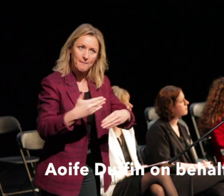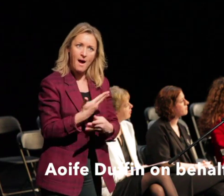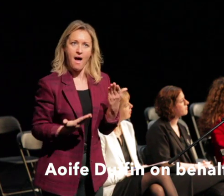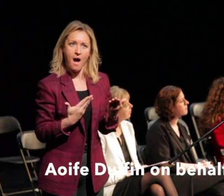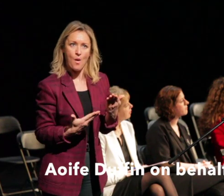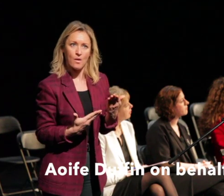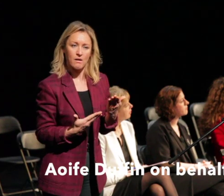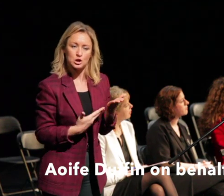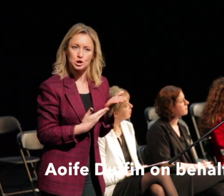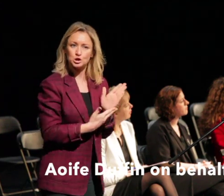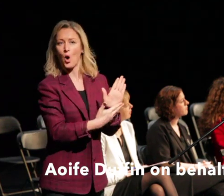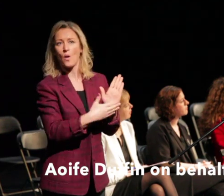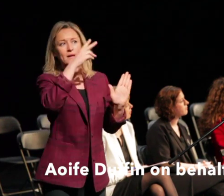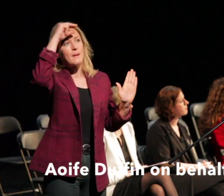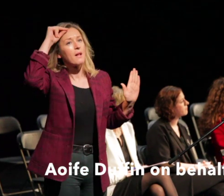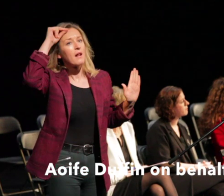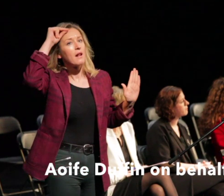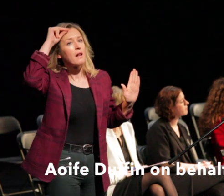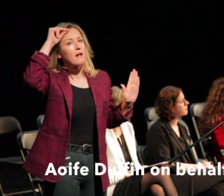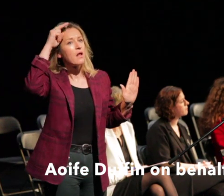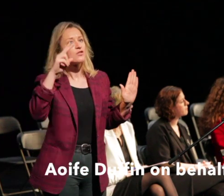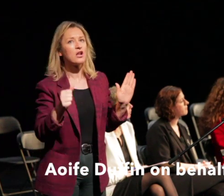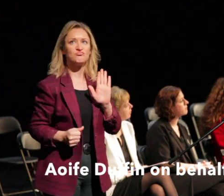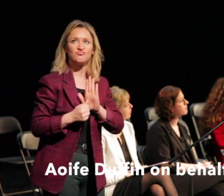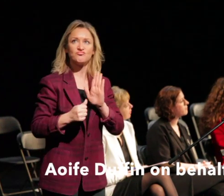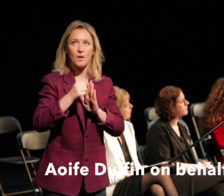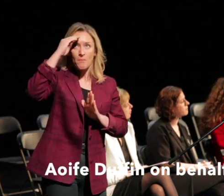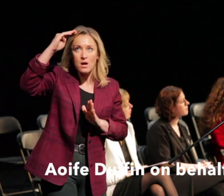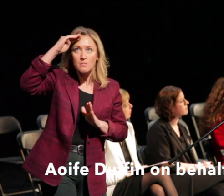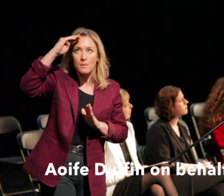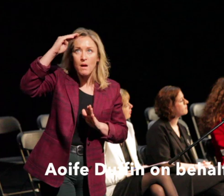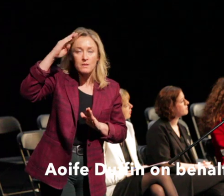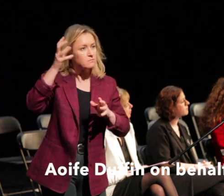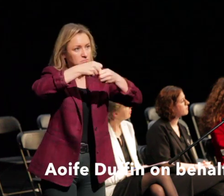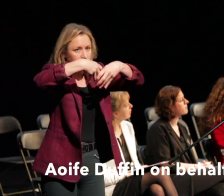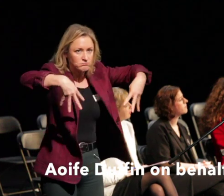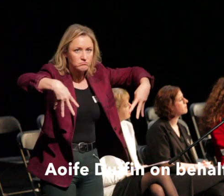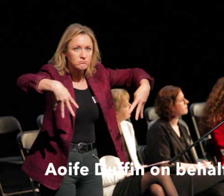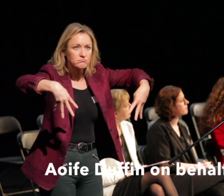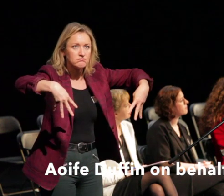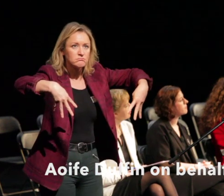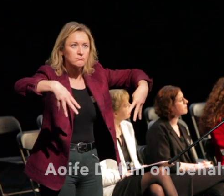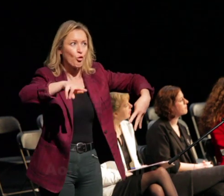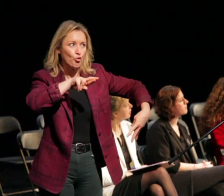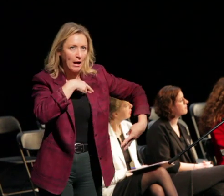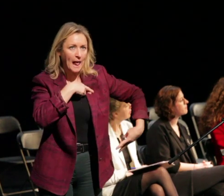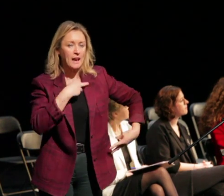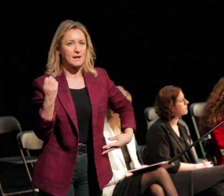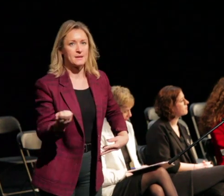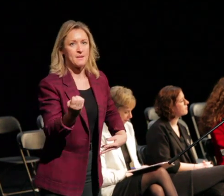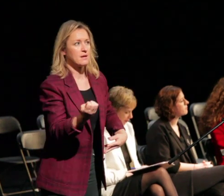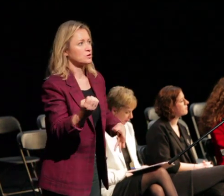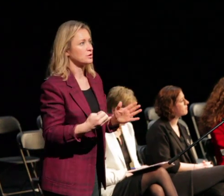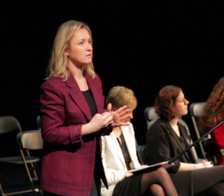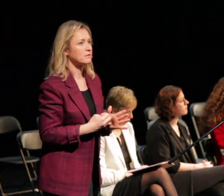inclusiveness, by non-autocratic artistic leadership and real interrogation. It will take a